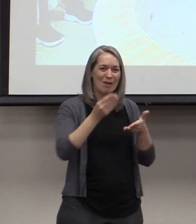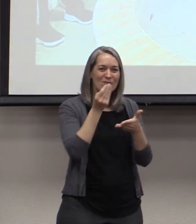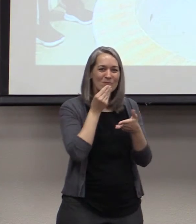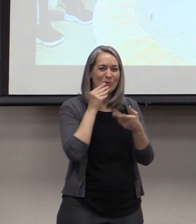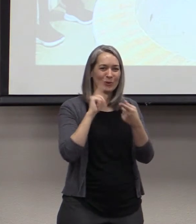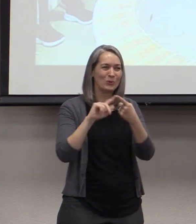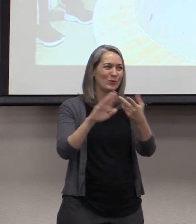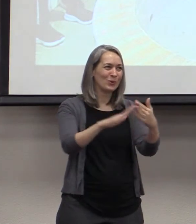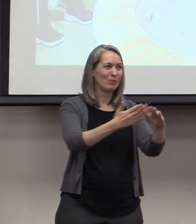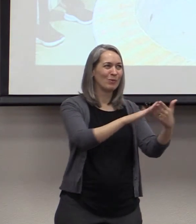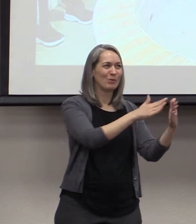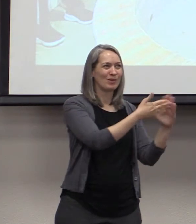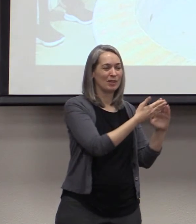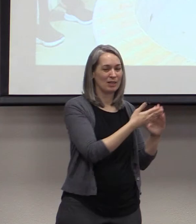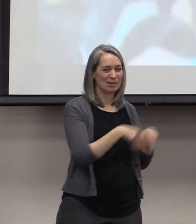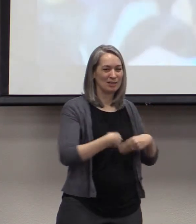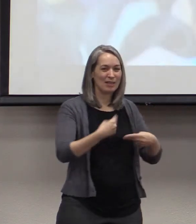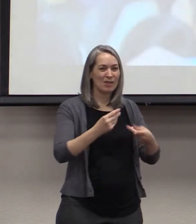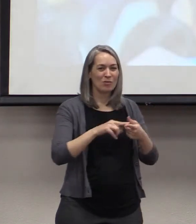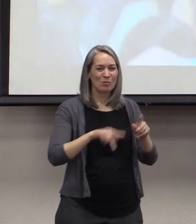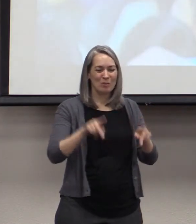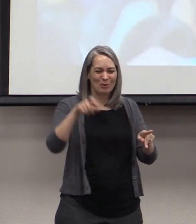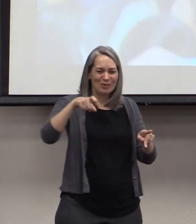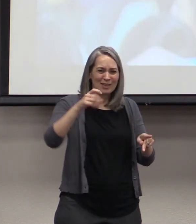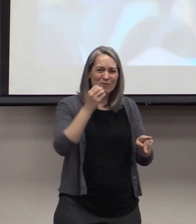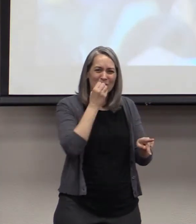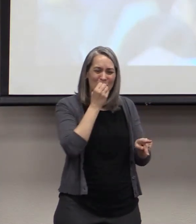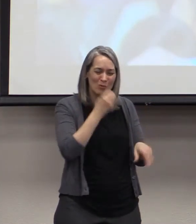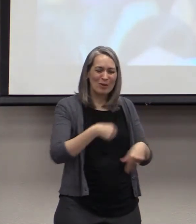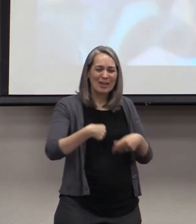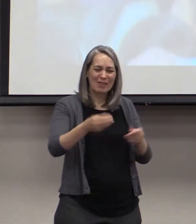are needing food some